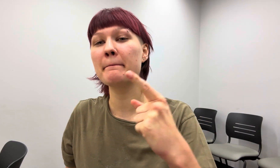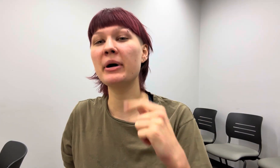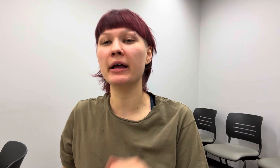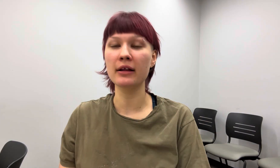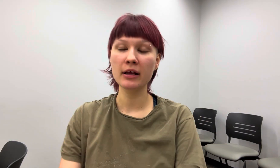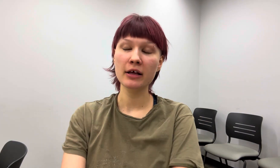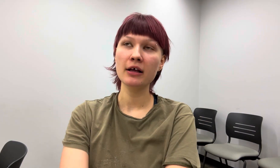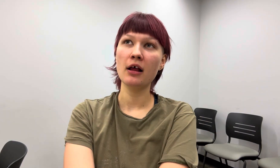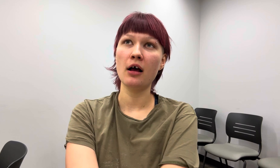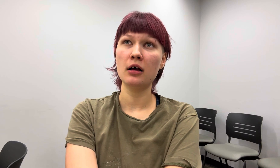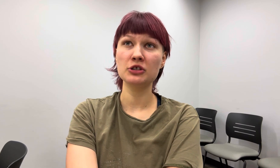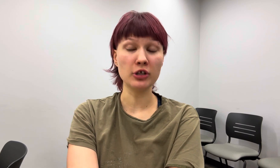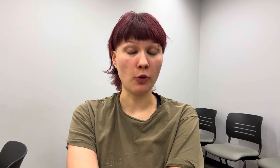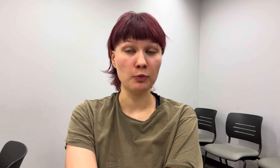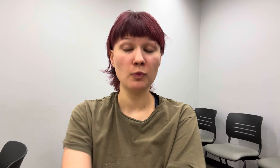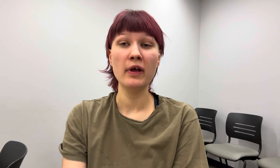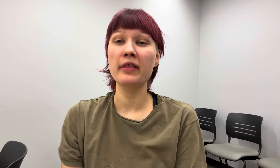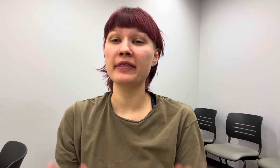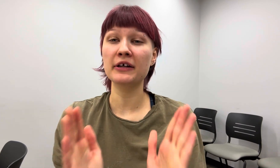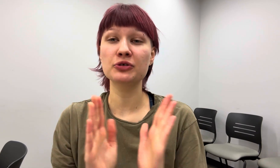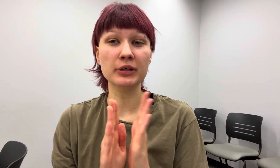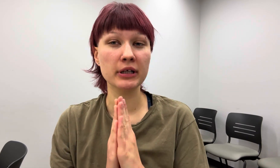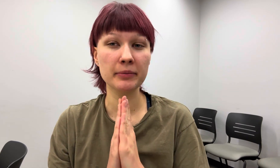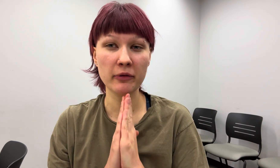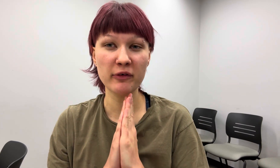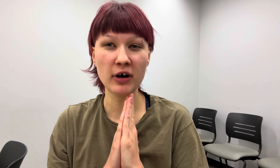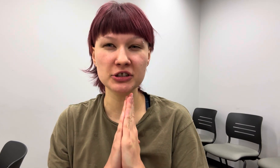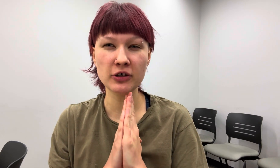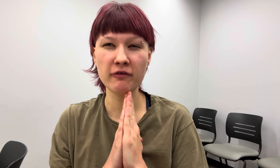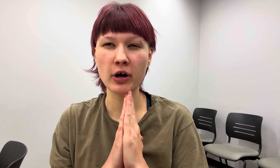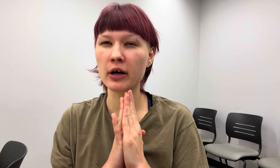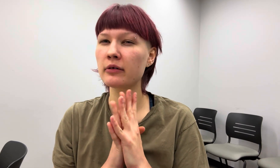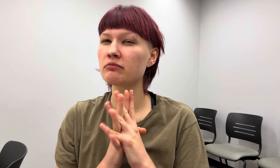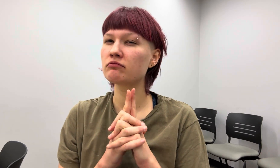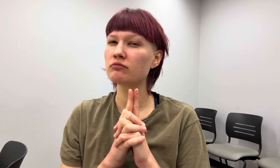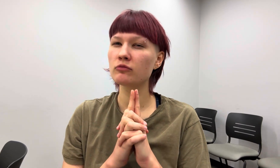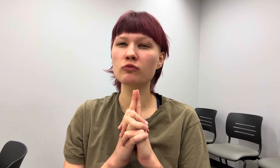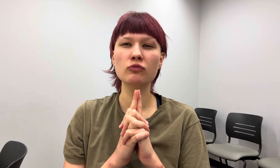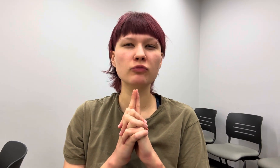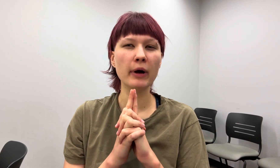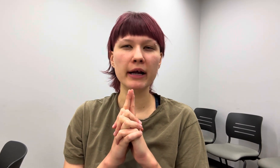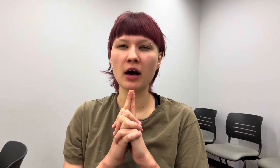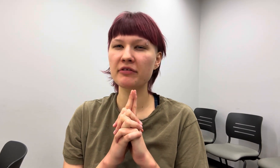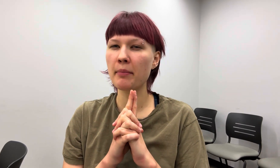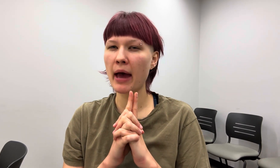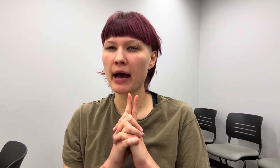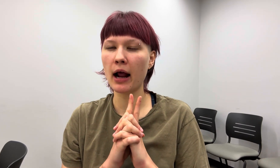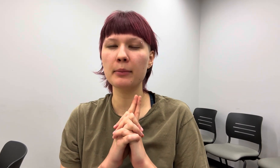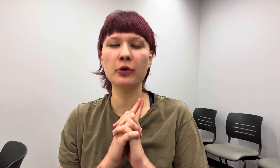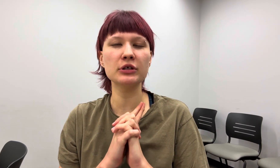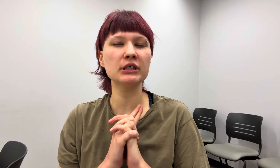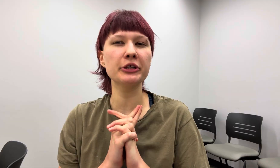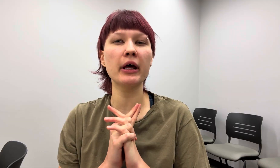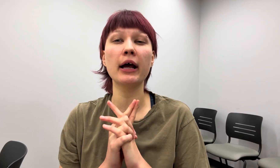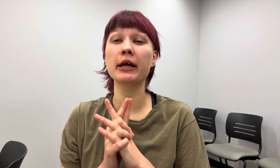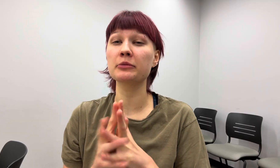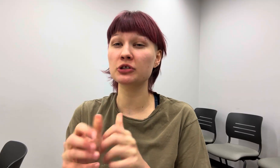But, so, that short clip that we've watched so far, right off the bat, I'm noticing that I am starting